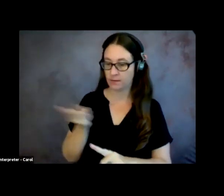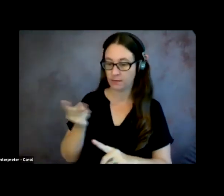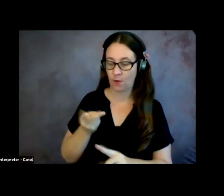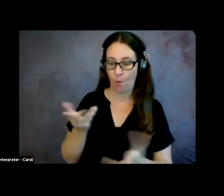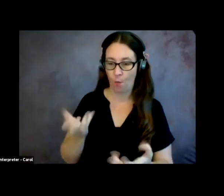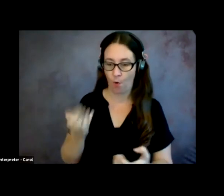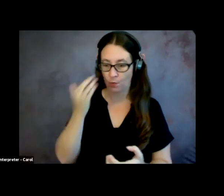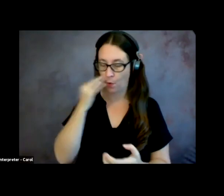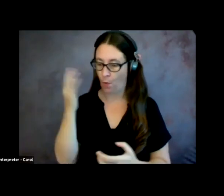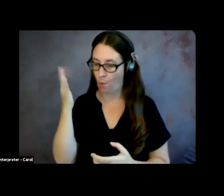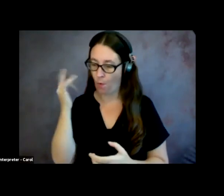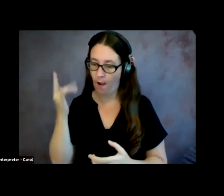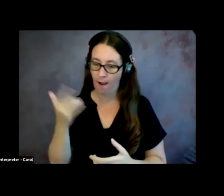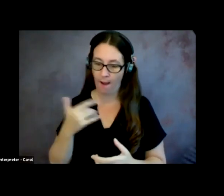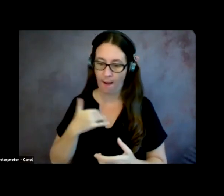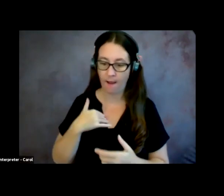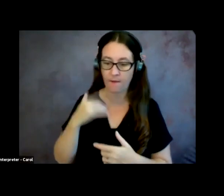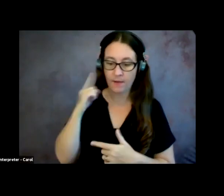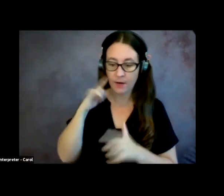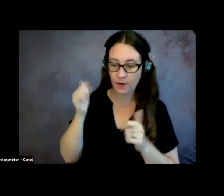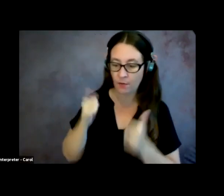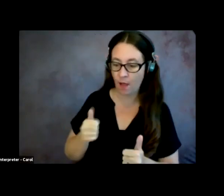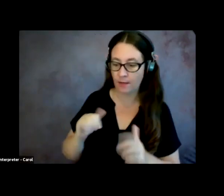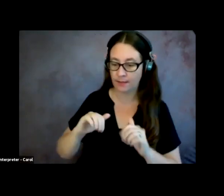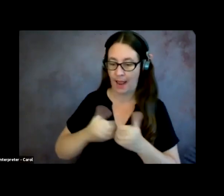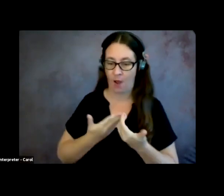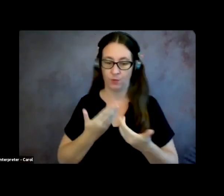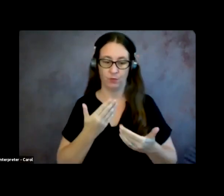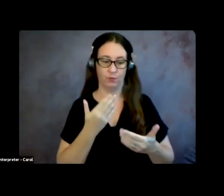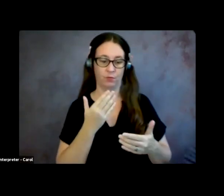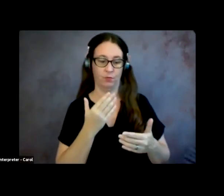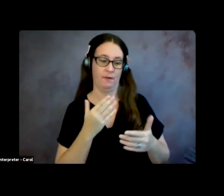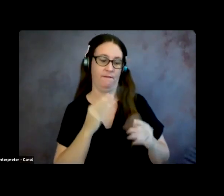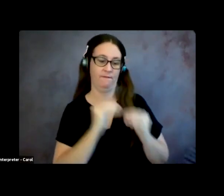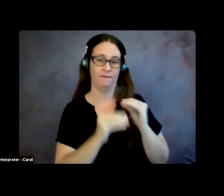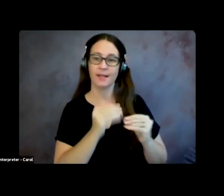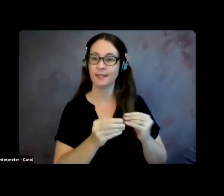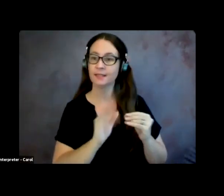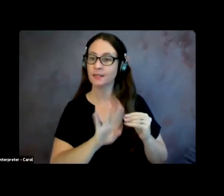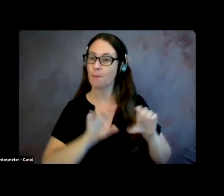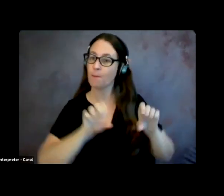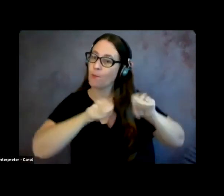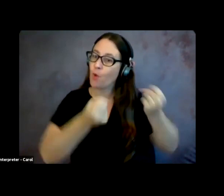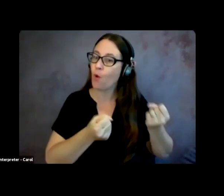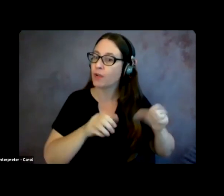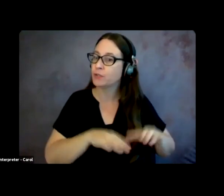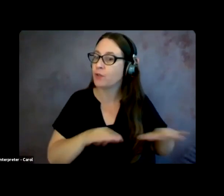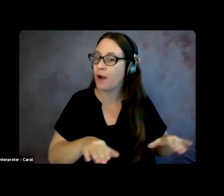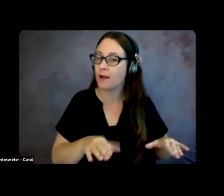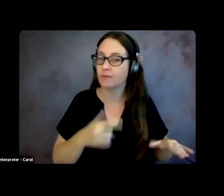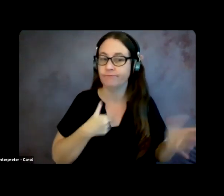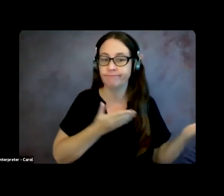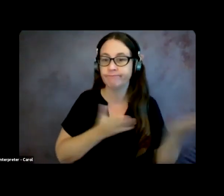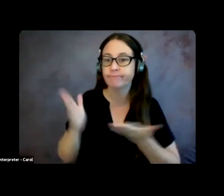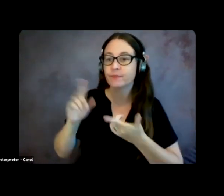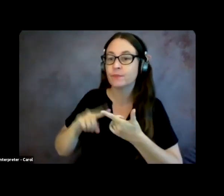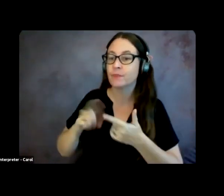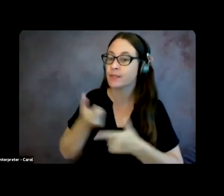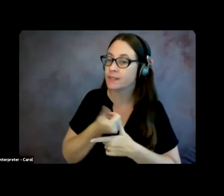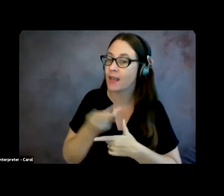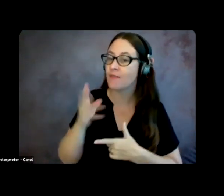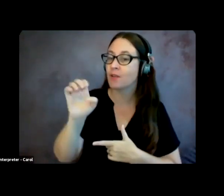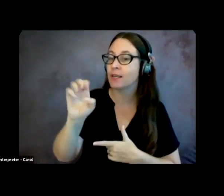they could fix their seemingly broken child. They took me to several ENTs in Chicago, New York,